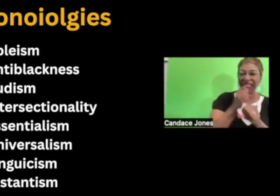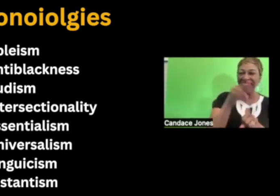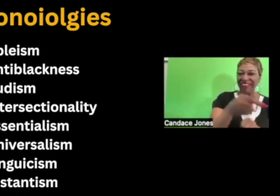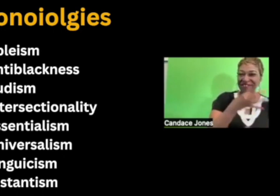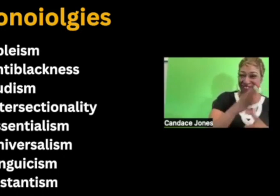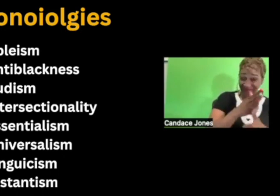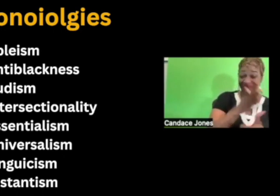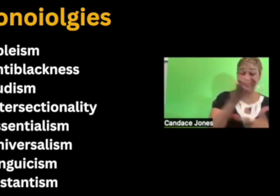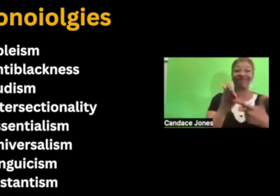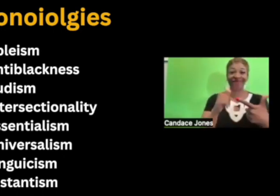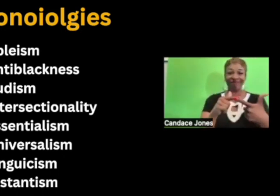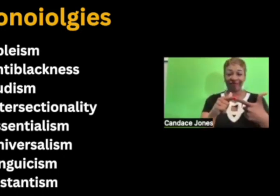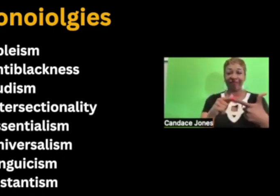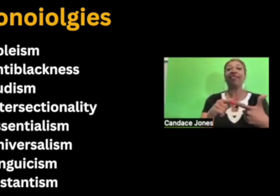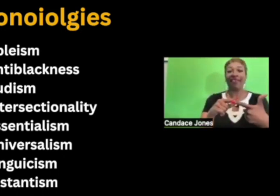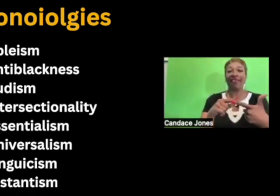be Dr. Akila,